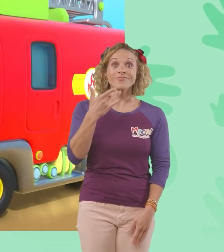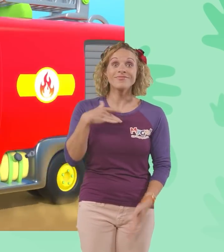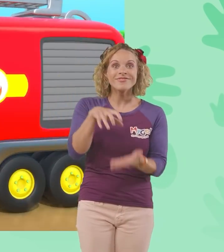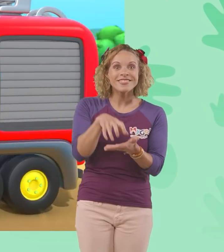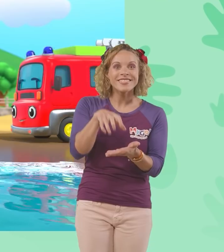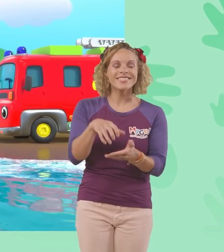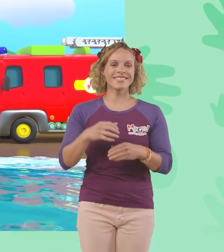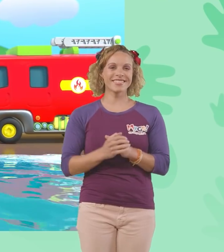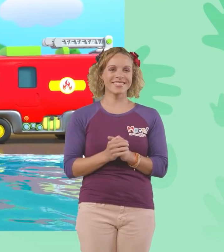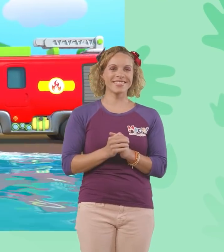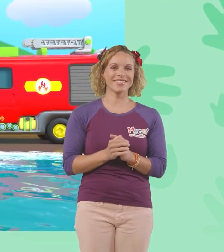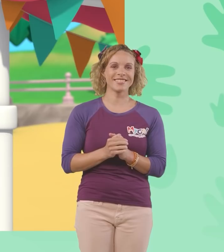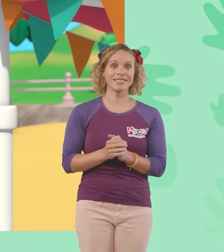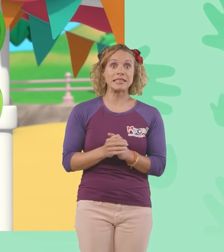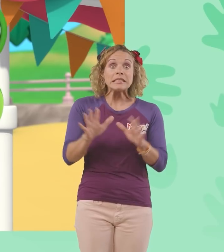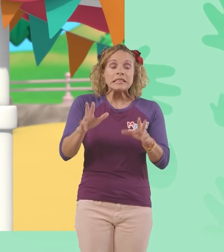Green's birthday cake.